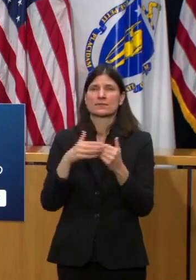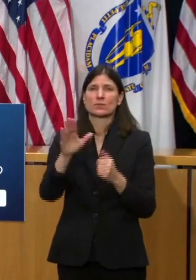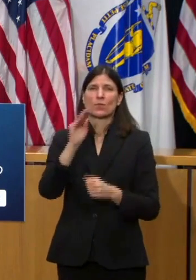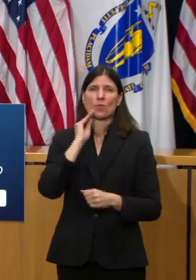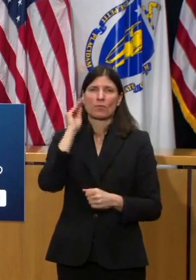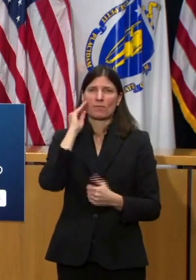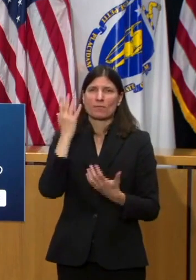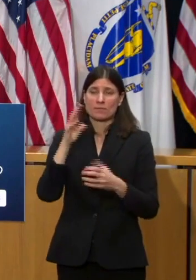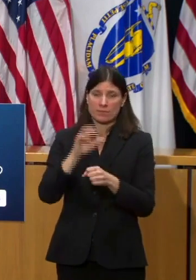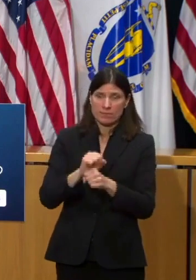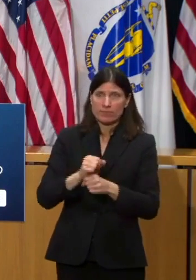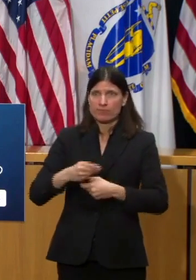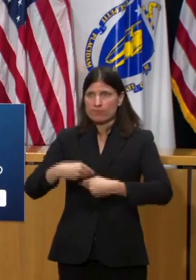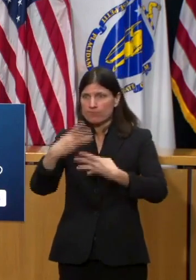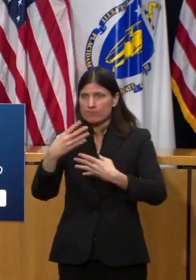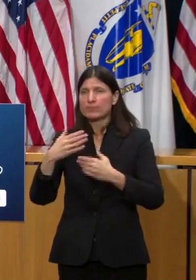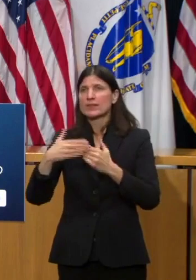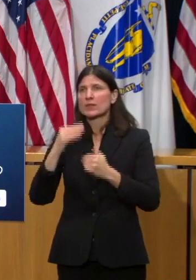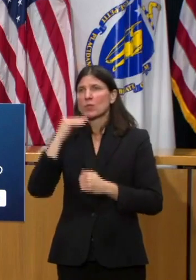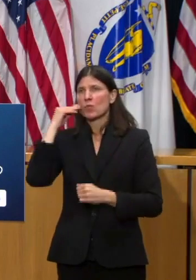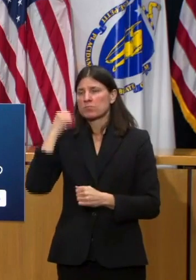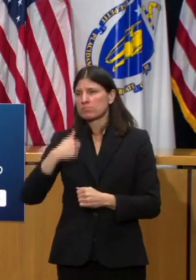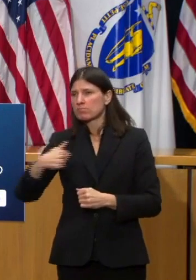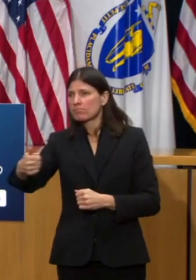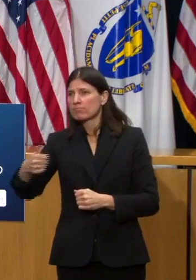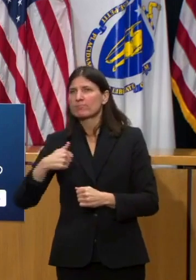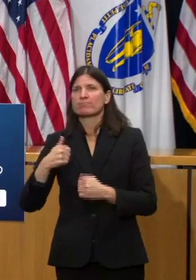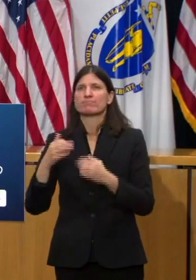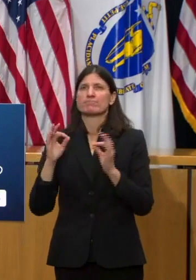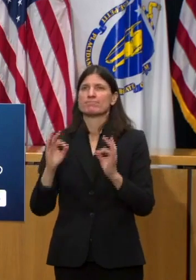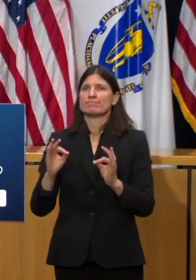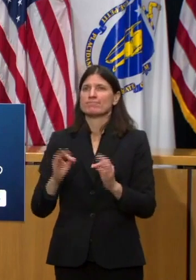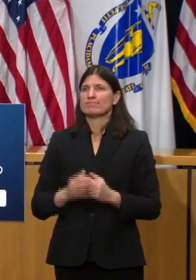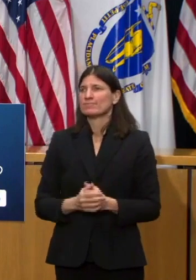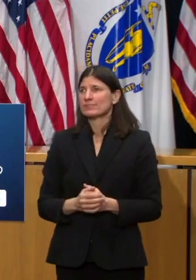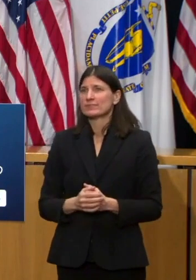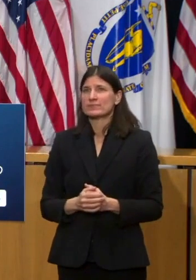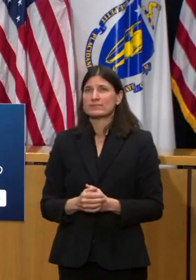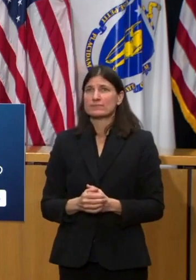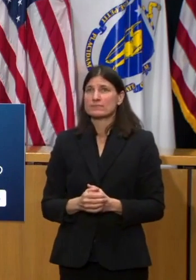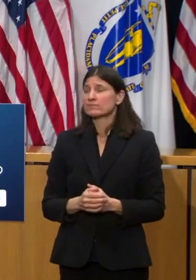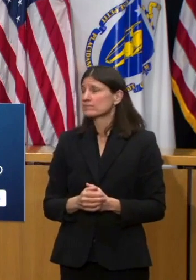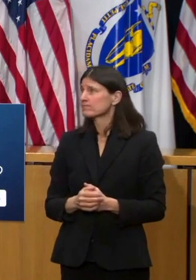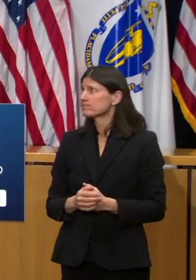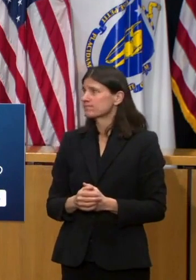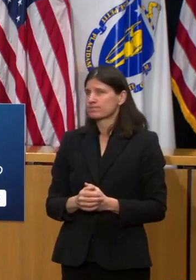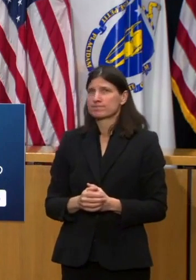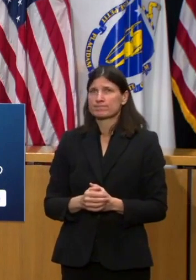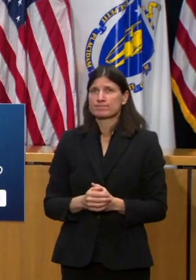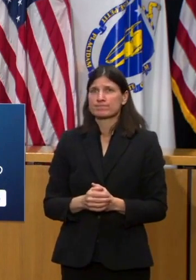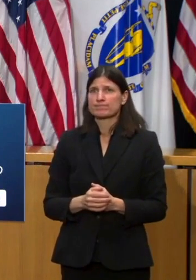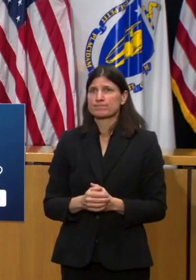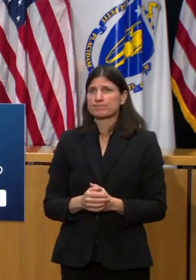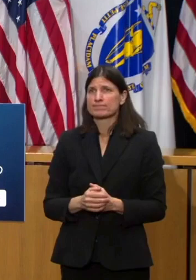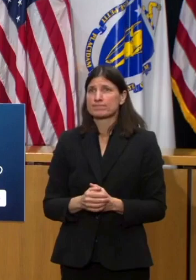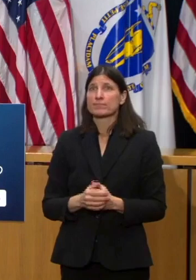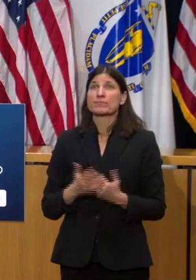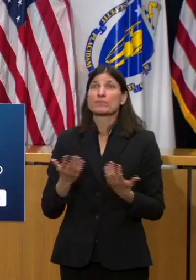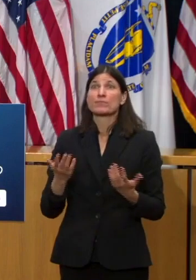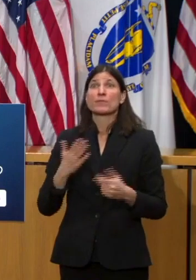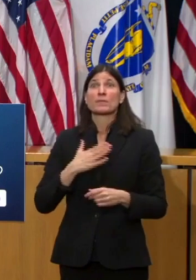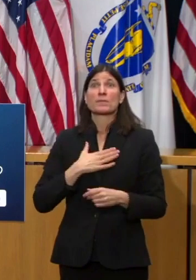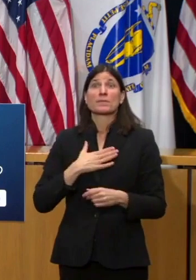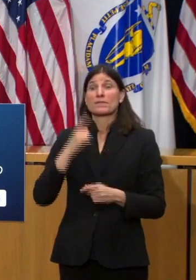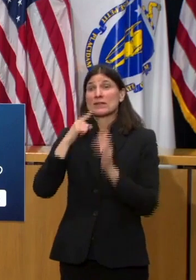know, the closest site to me, right? Closest site to my mom, all right, is the